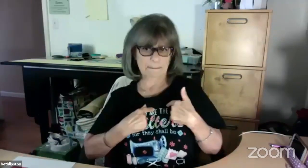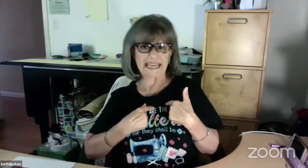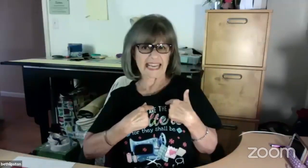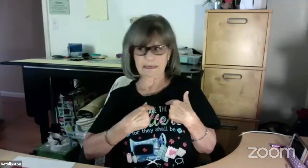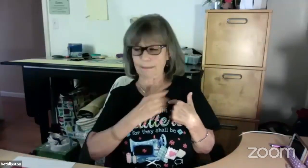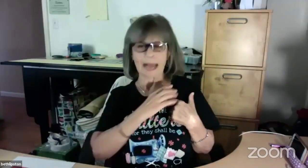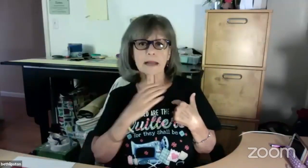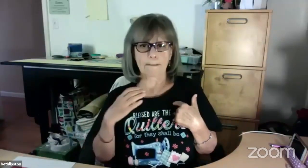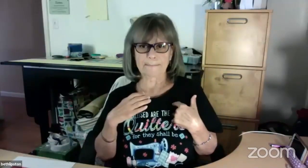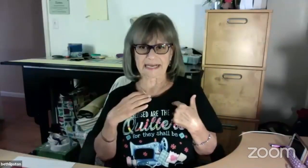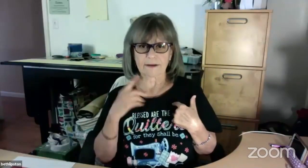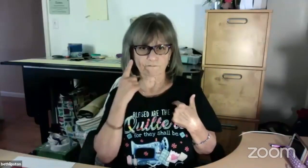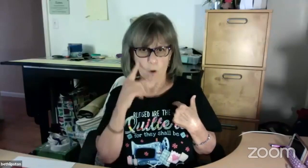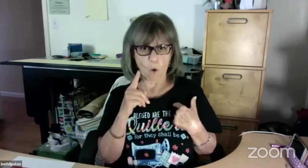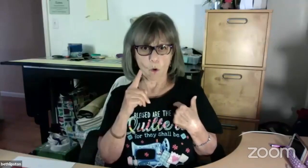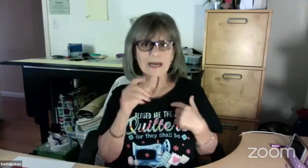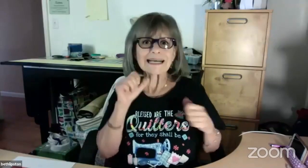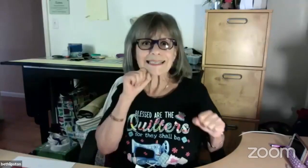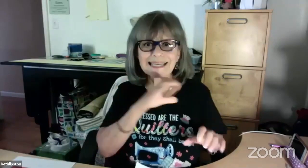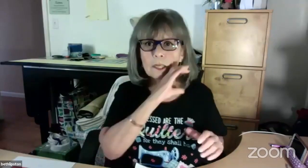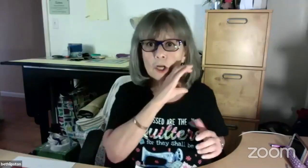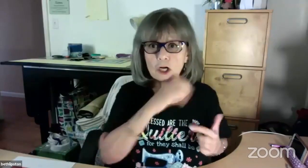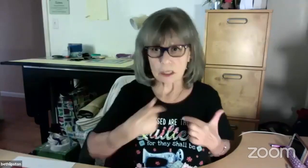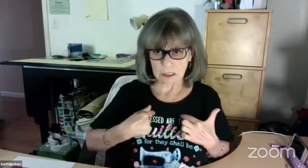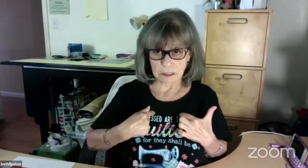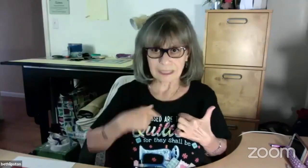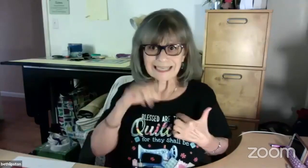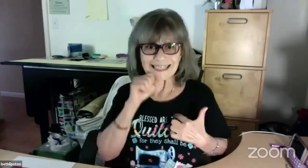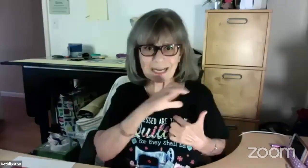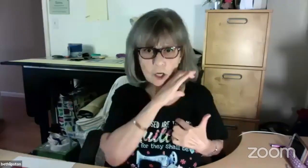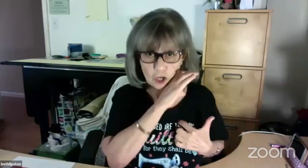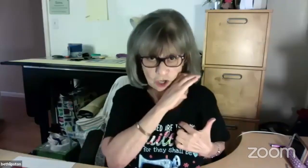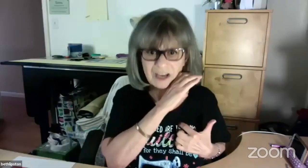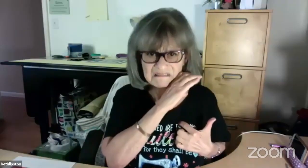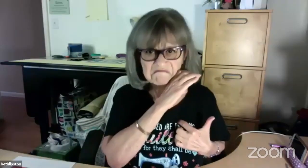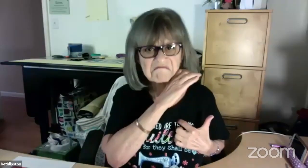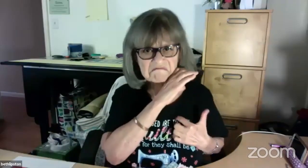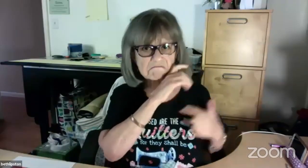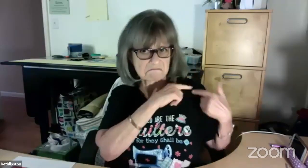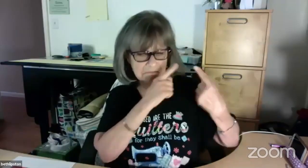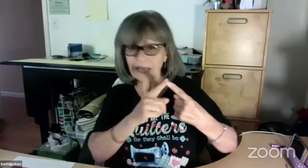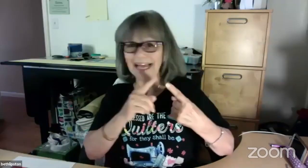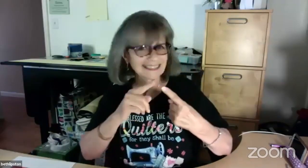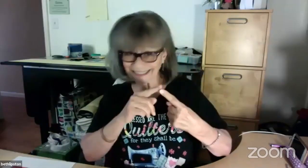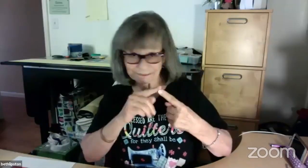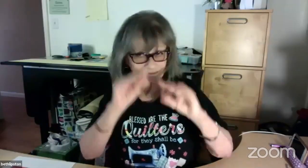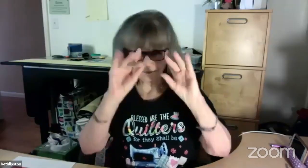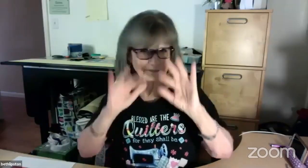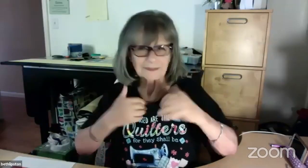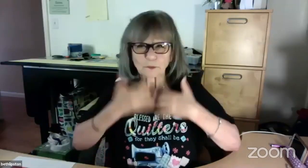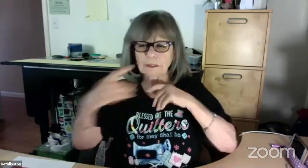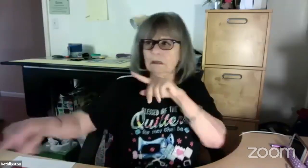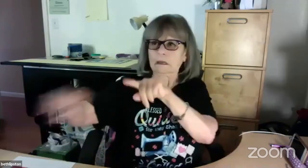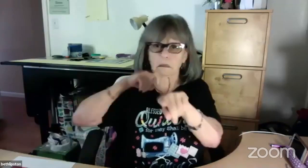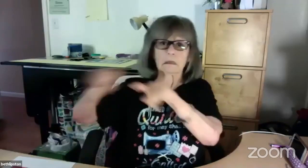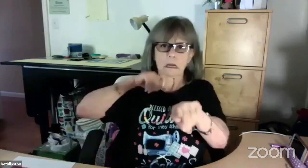their own DHHSC email. I'm on the committee for the senior citizens group and have been,